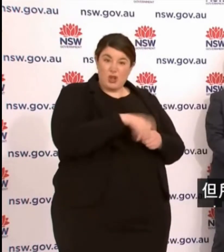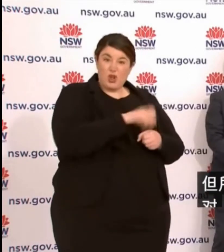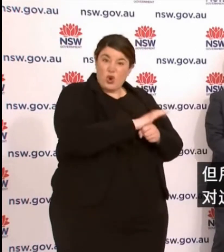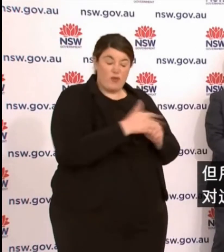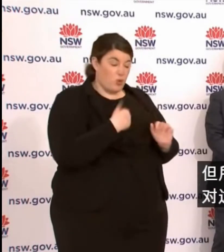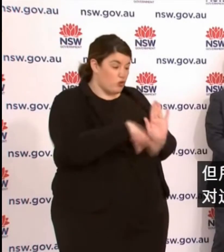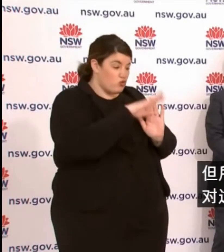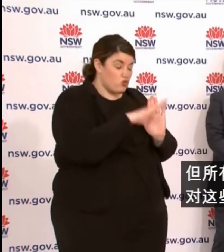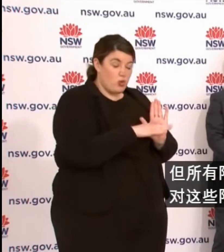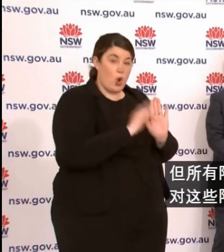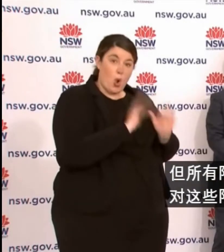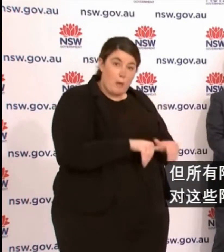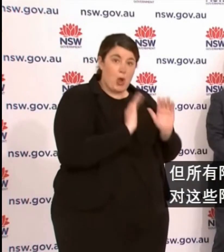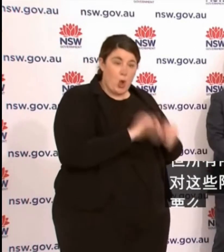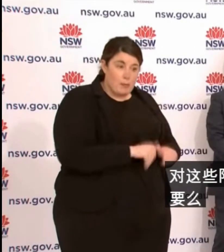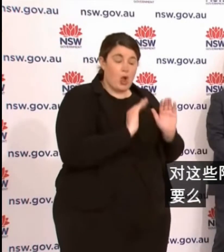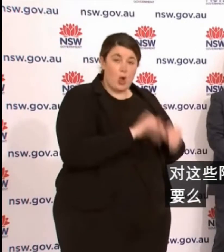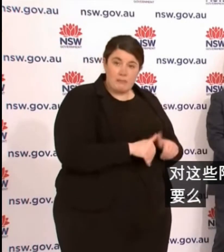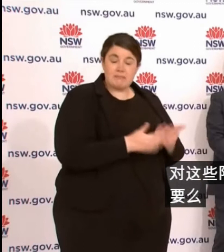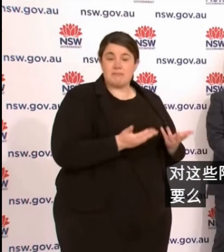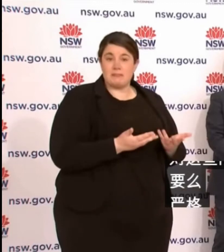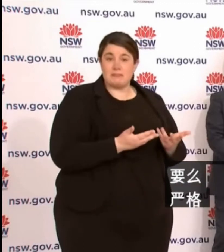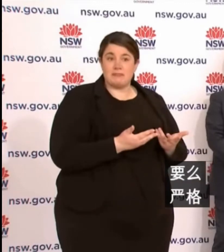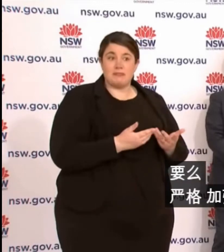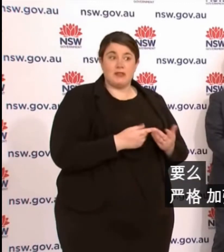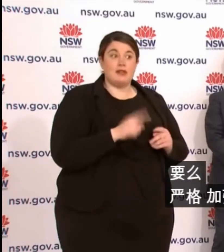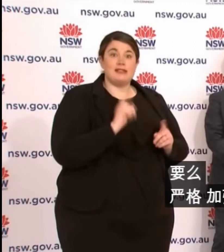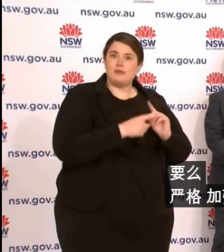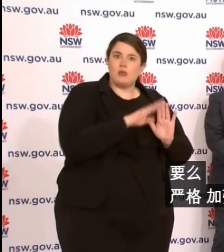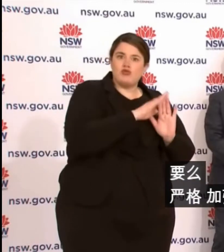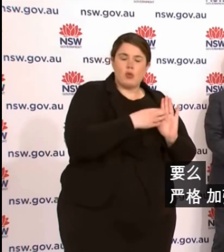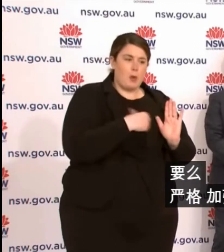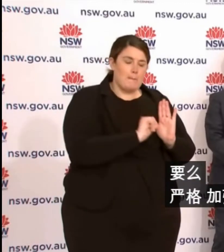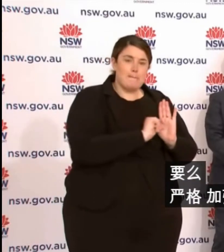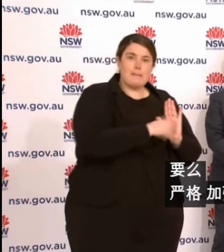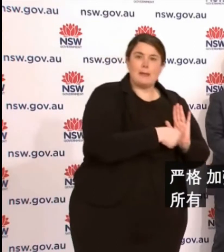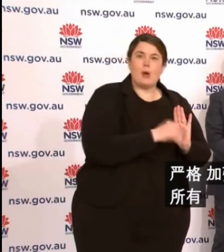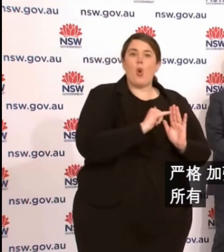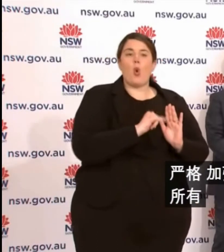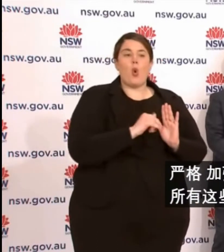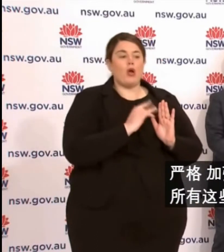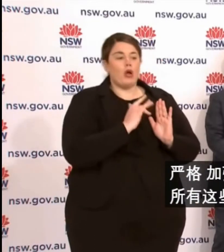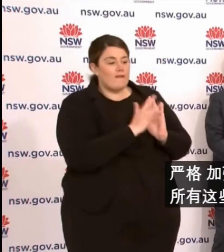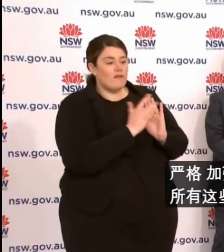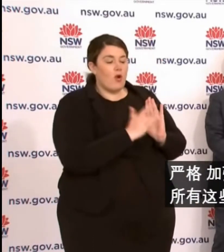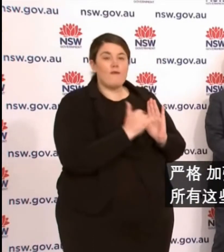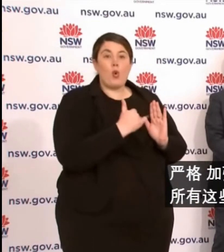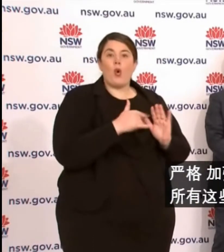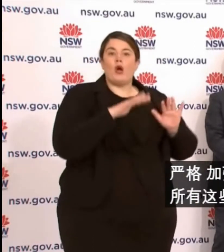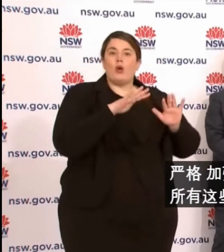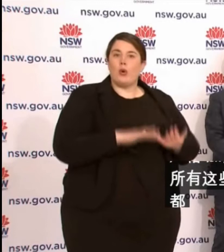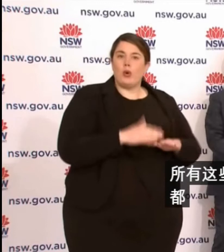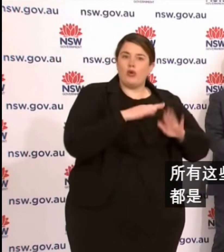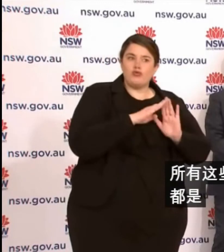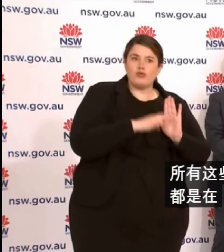any modifications to those restrictions, either tightening them up or easing them off, all those decisions are made